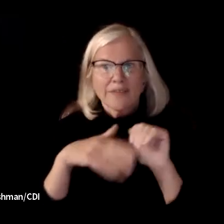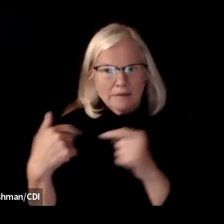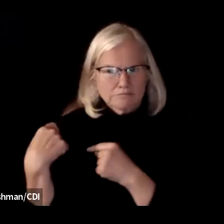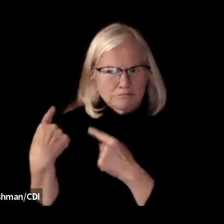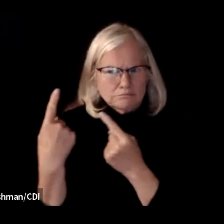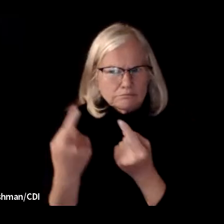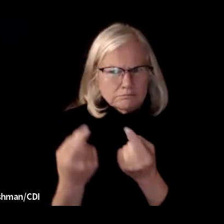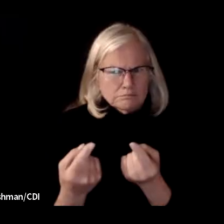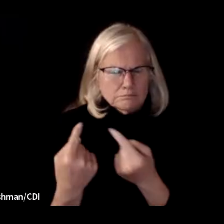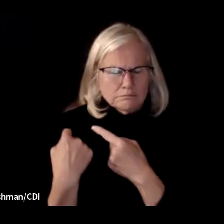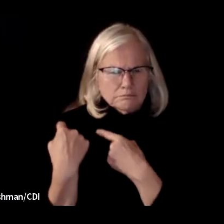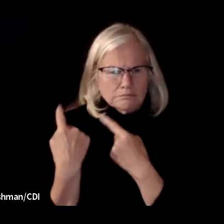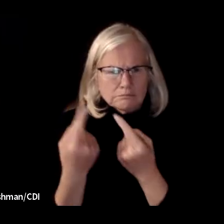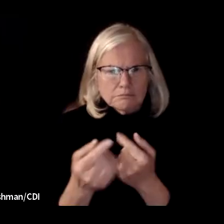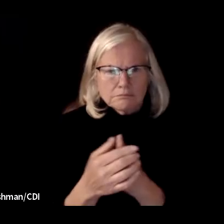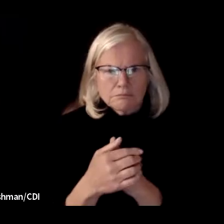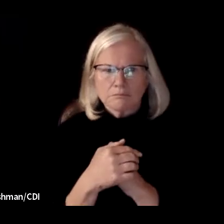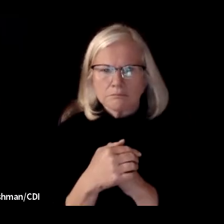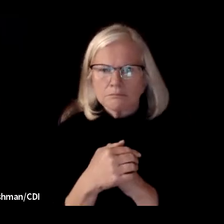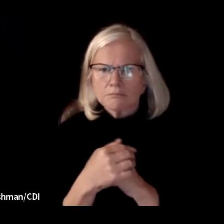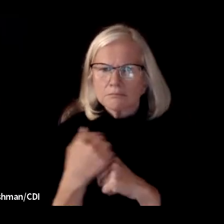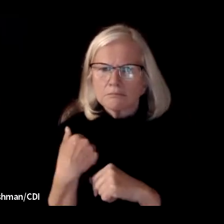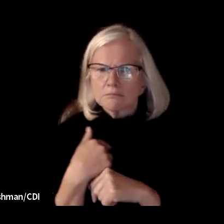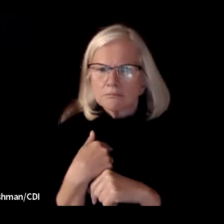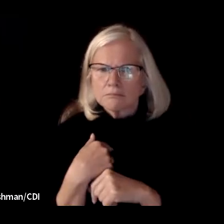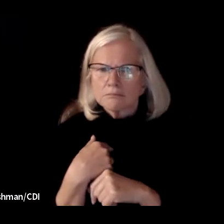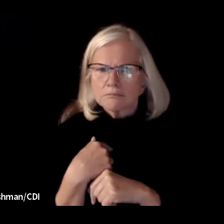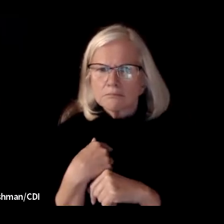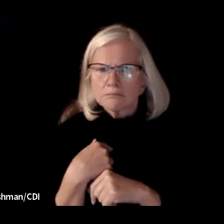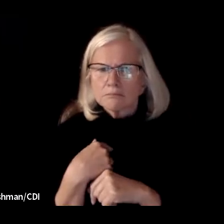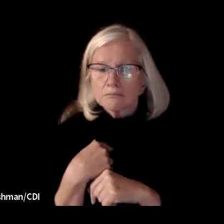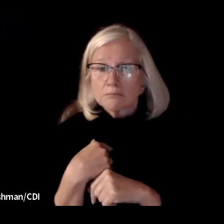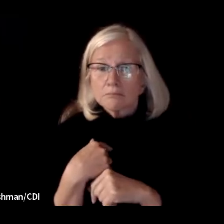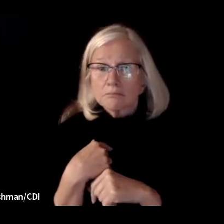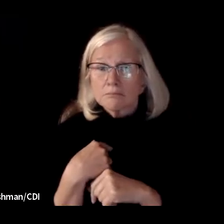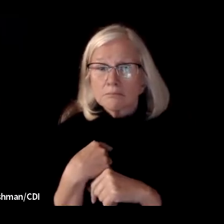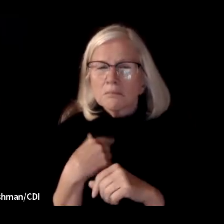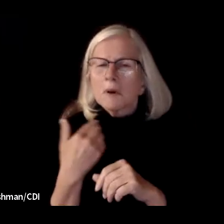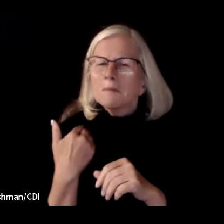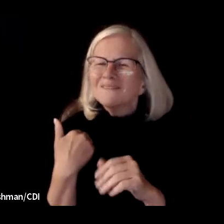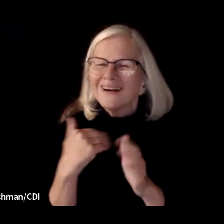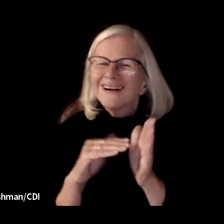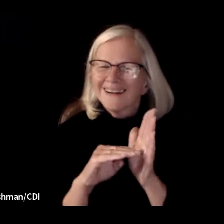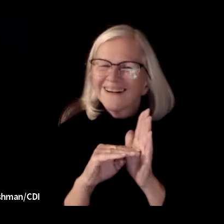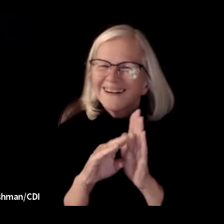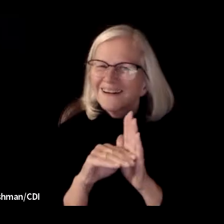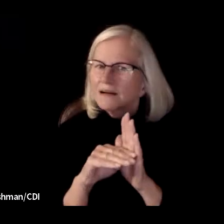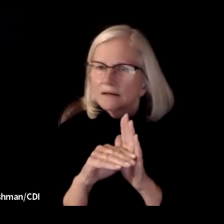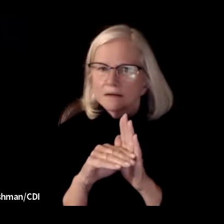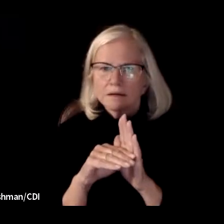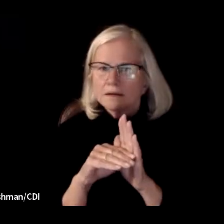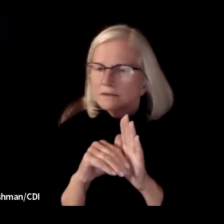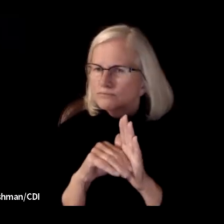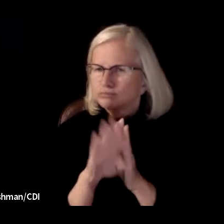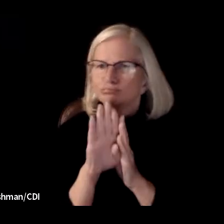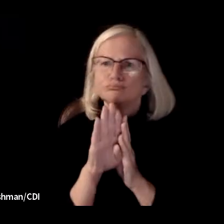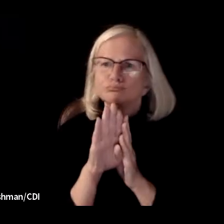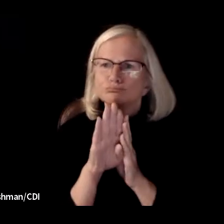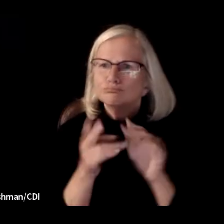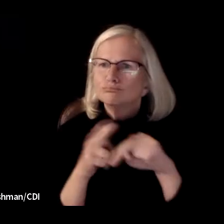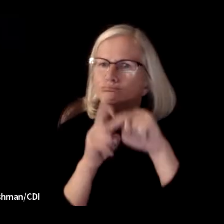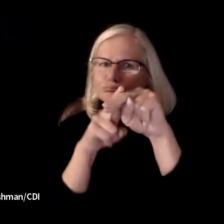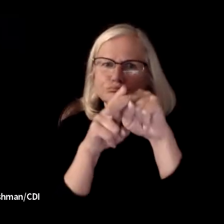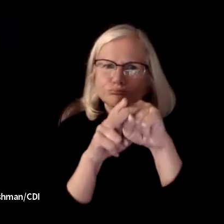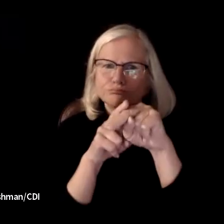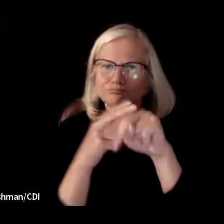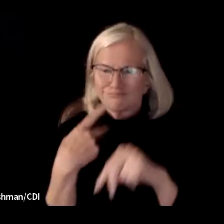we have not seen the sharp spike up, that kind of exponential growth rate that we saw in some of the